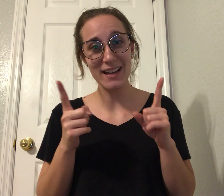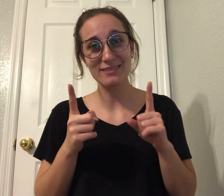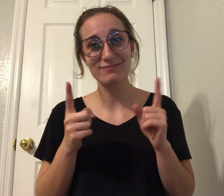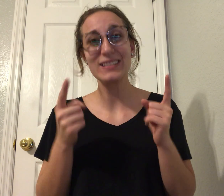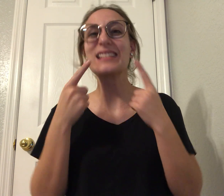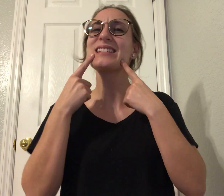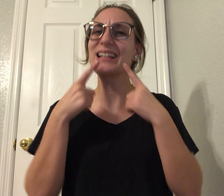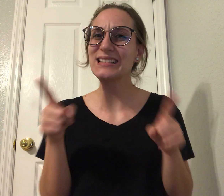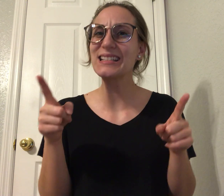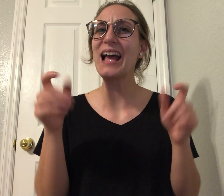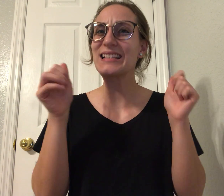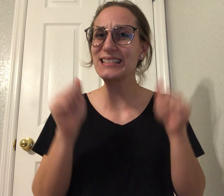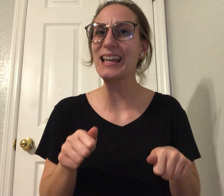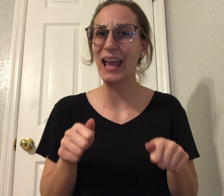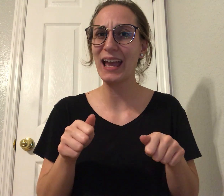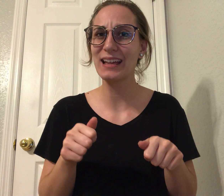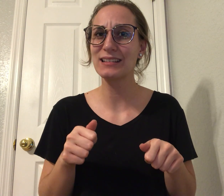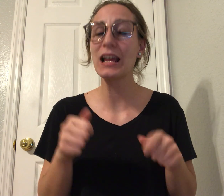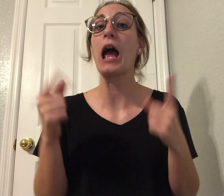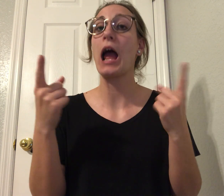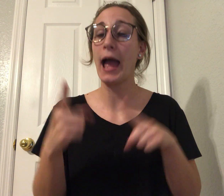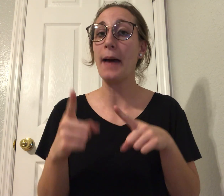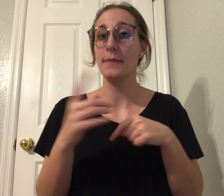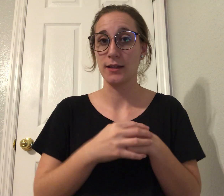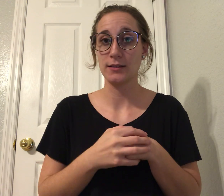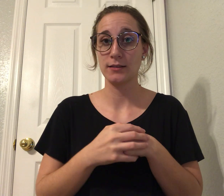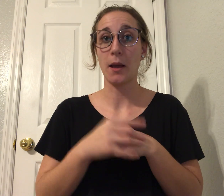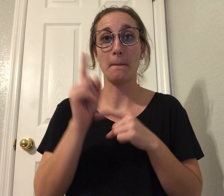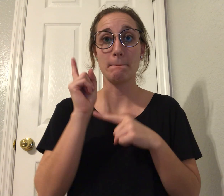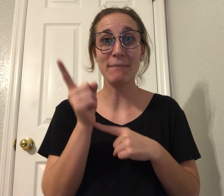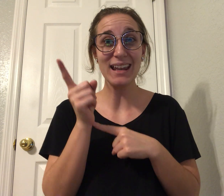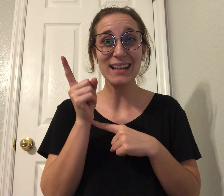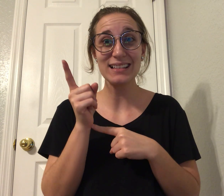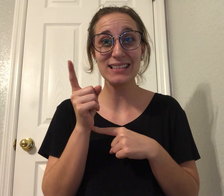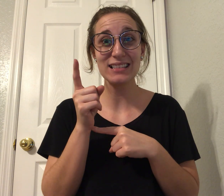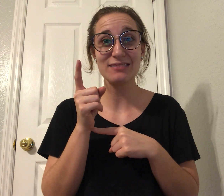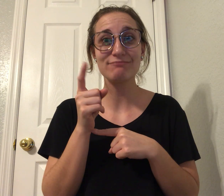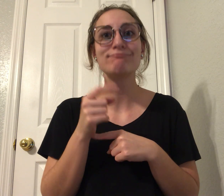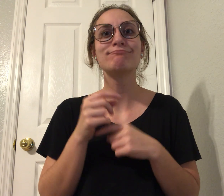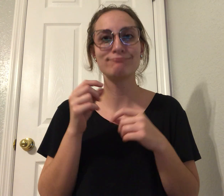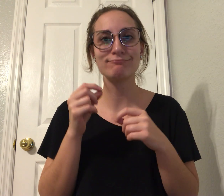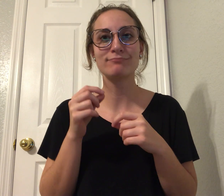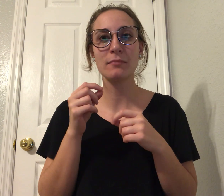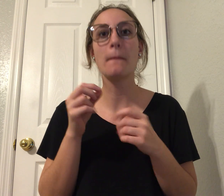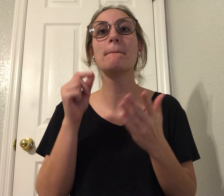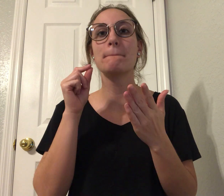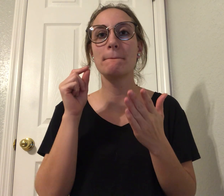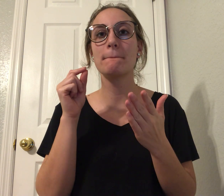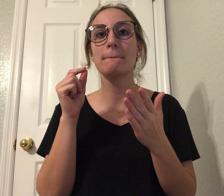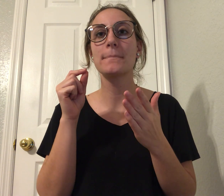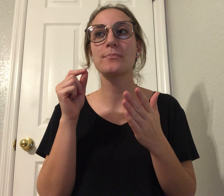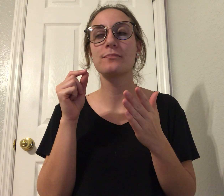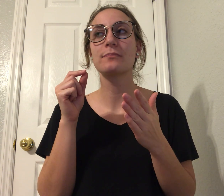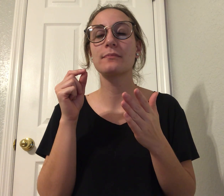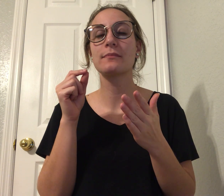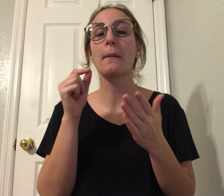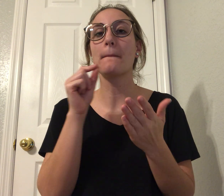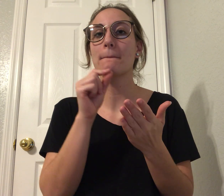off. So minutes matter. And if it's you sitting, in a quiet spot, after